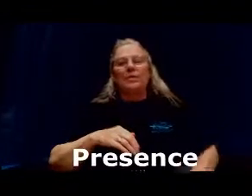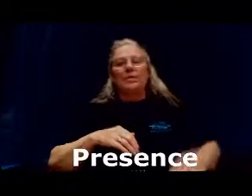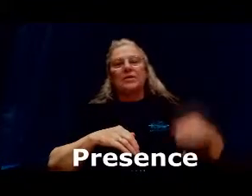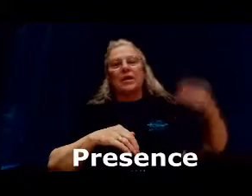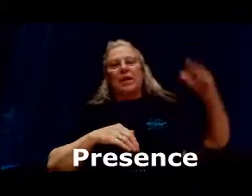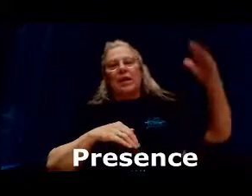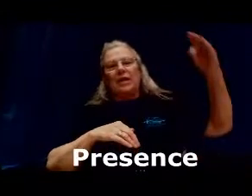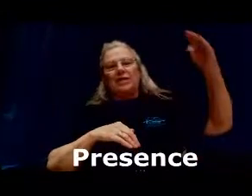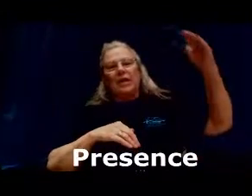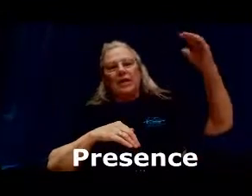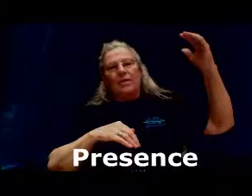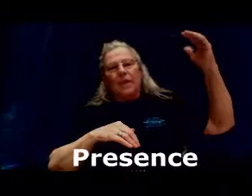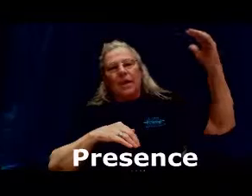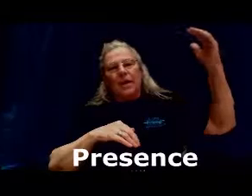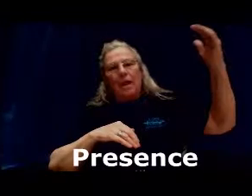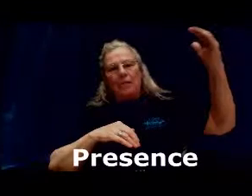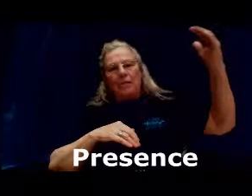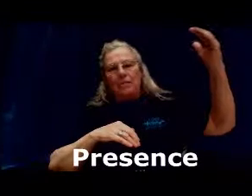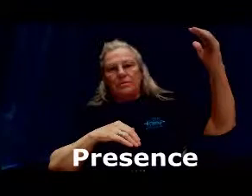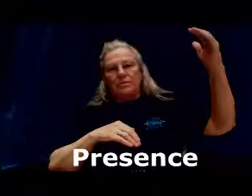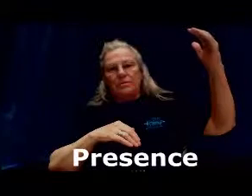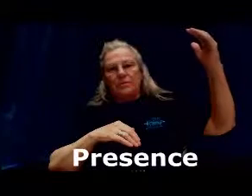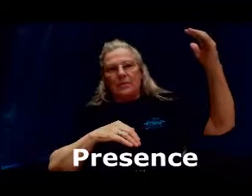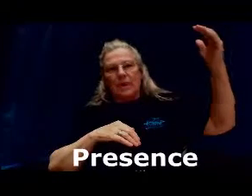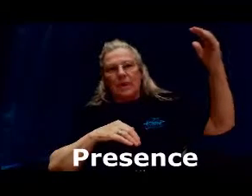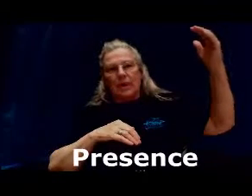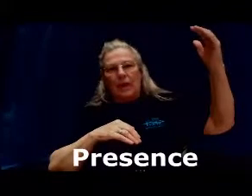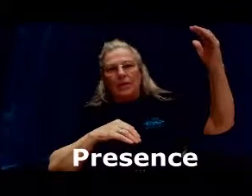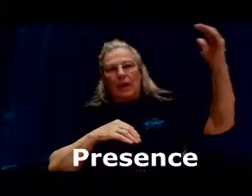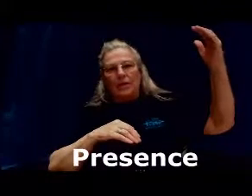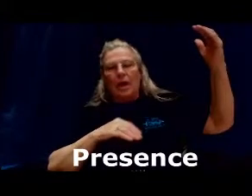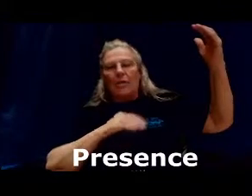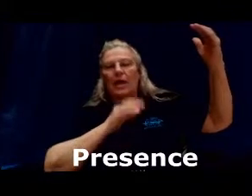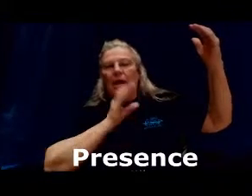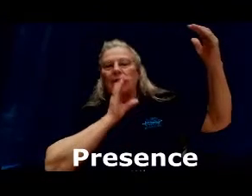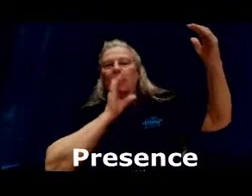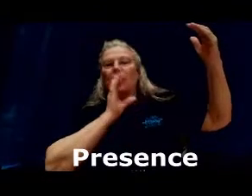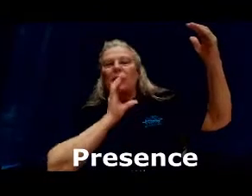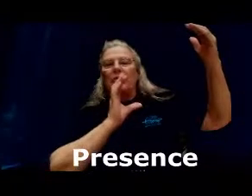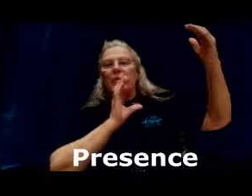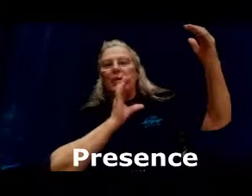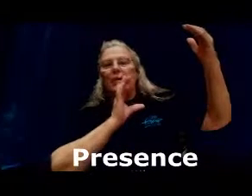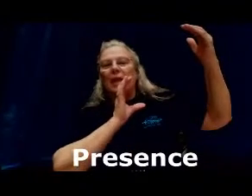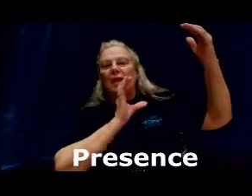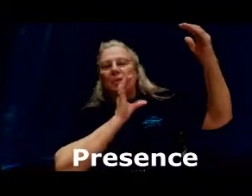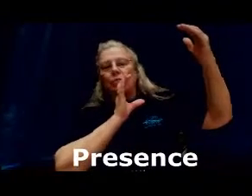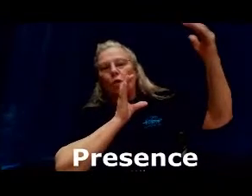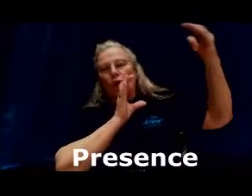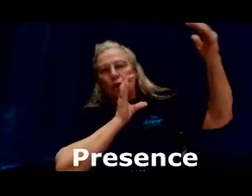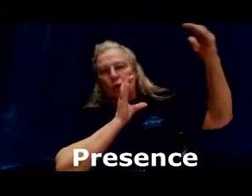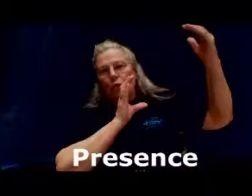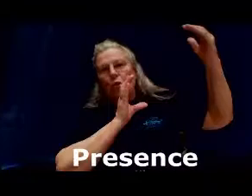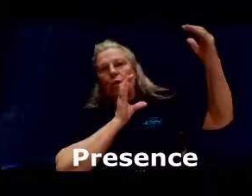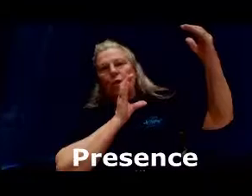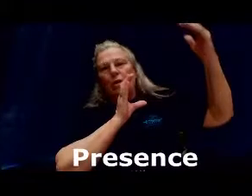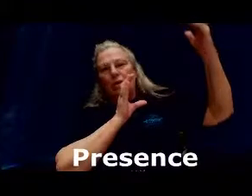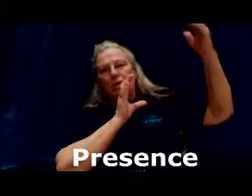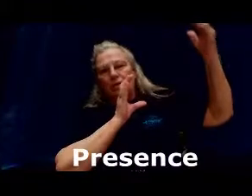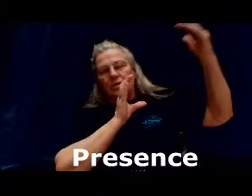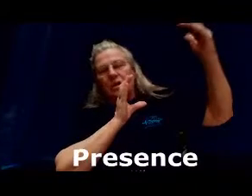Presence. It's like a cupped non-dominant hand. The dominant hand is more like you. Here's